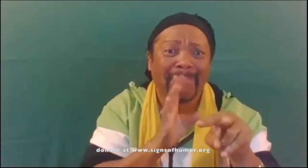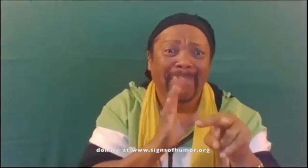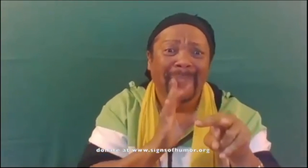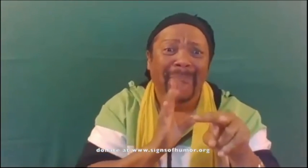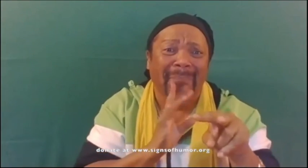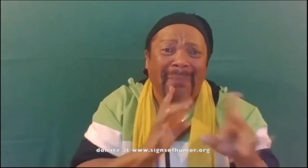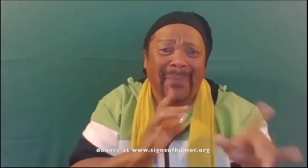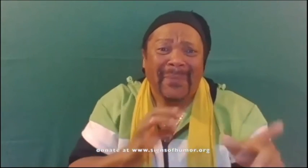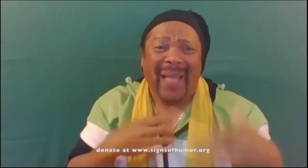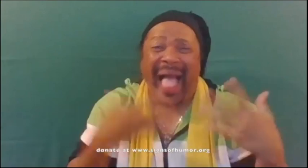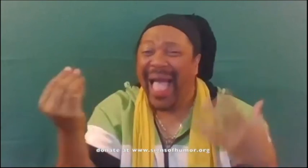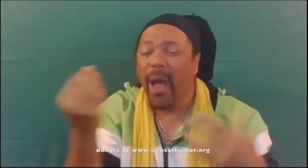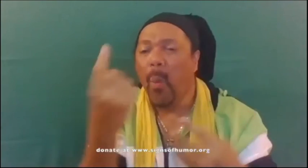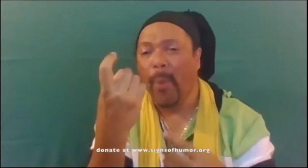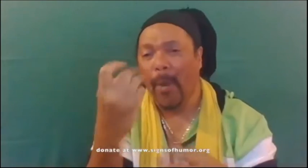It was mouth-watering.